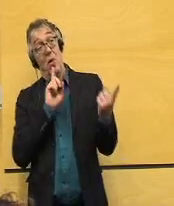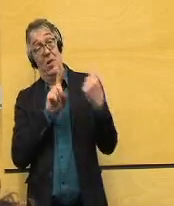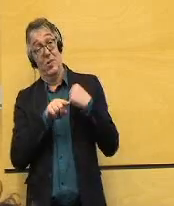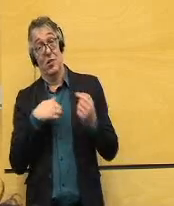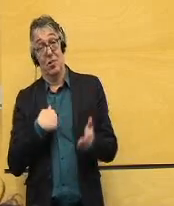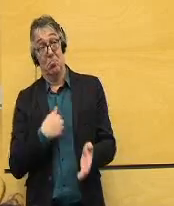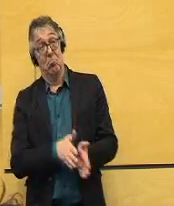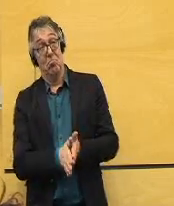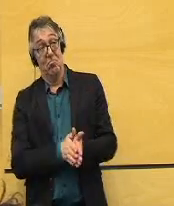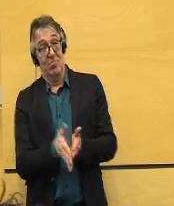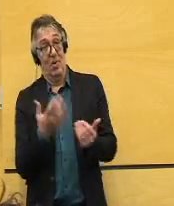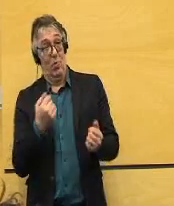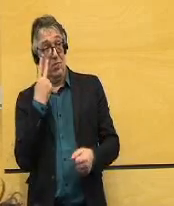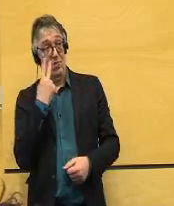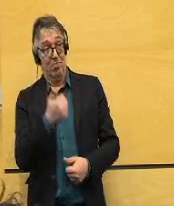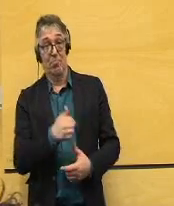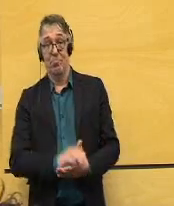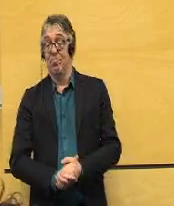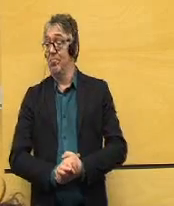Thank you.